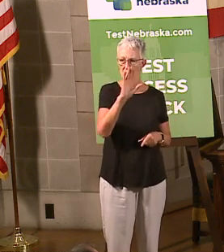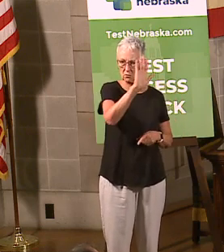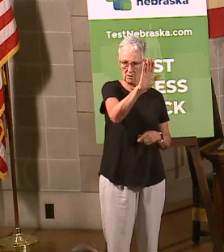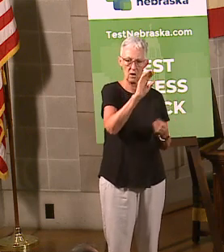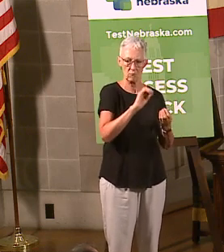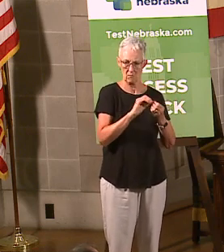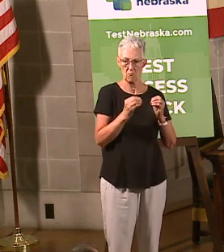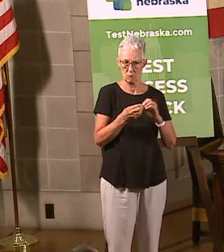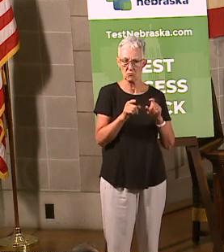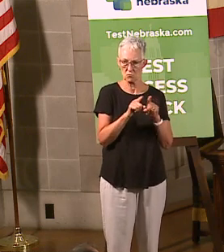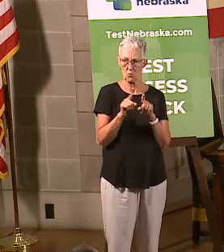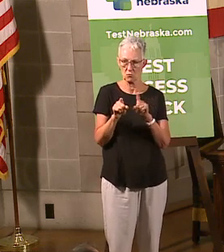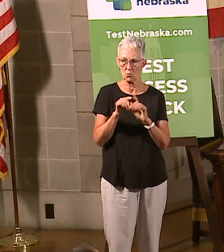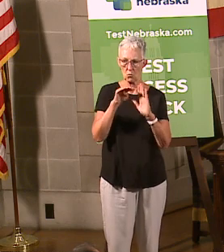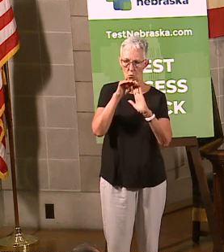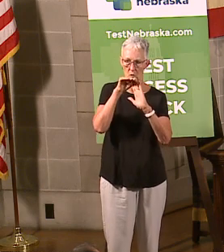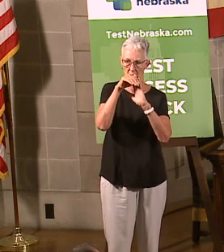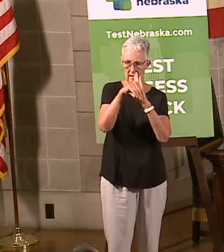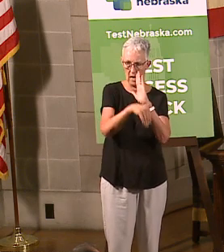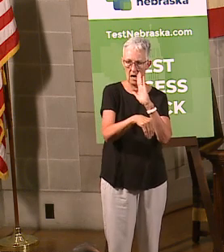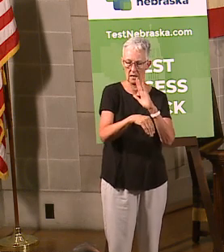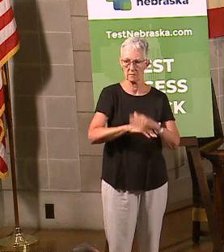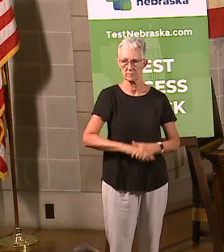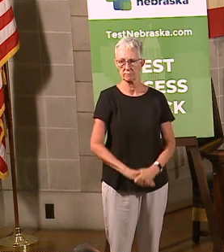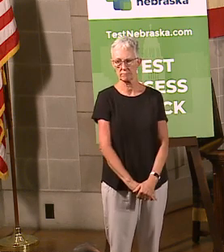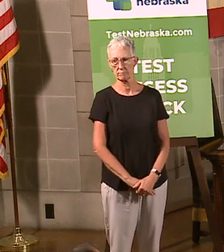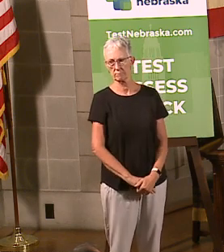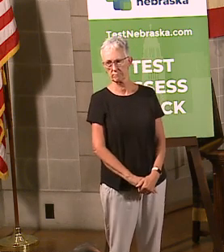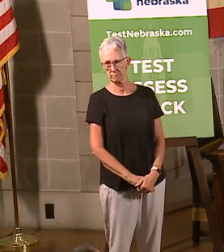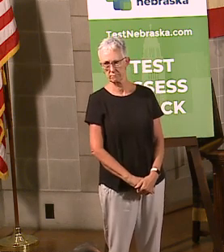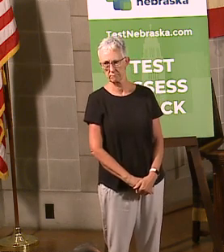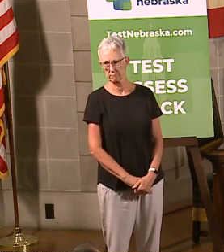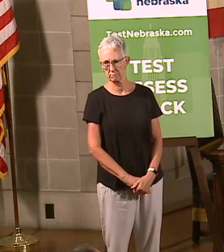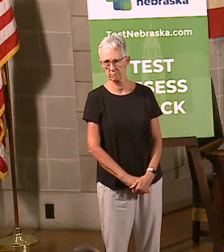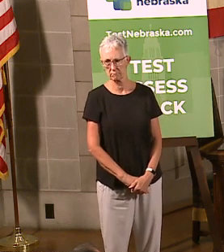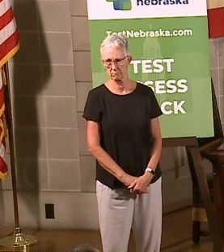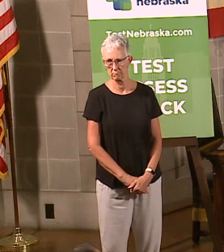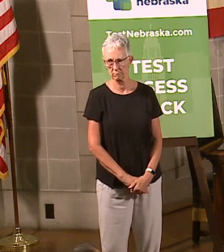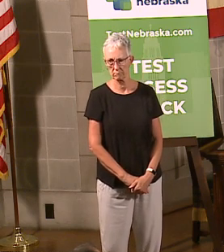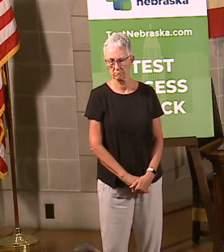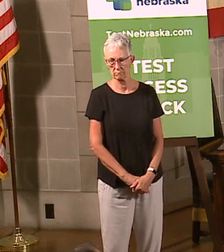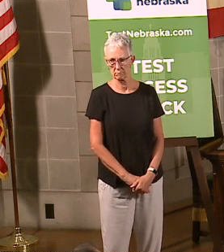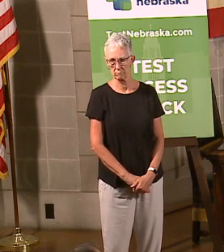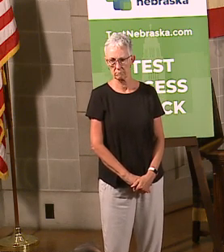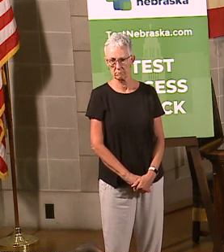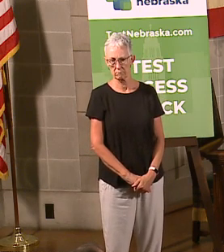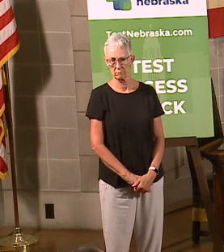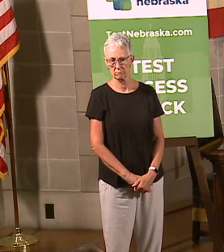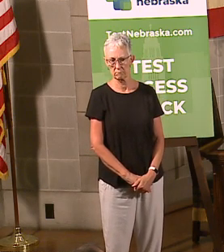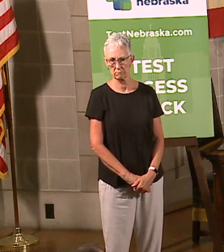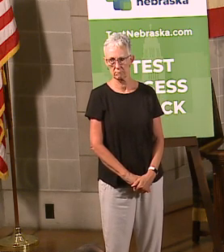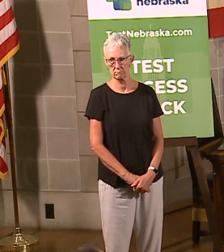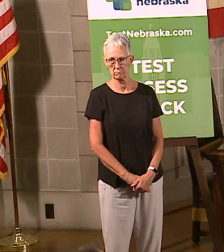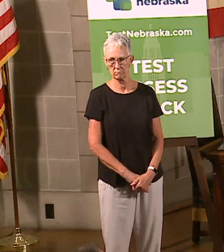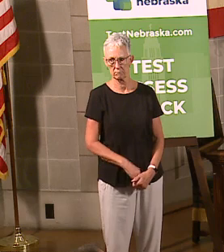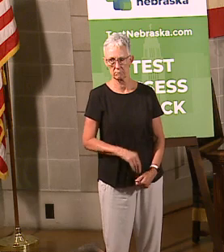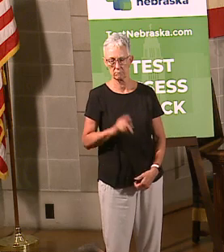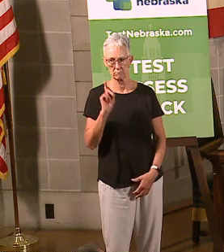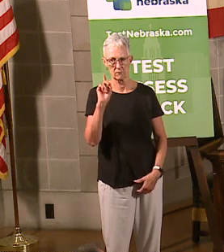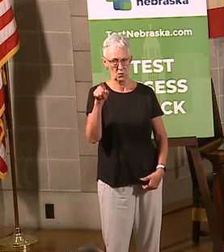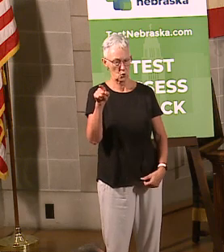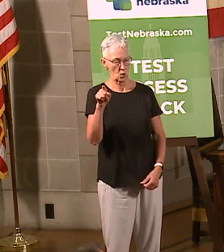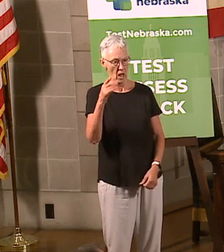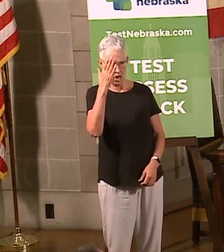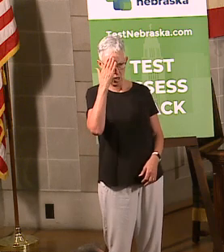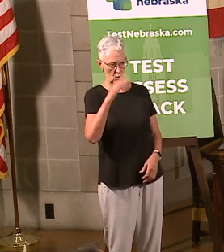swing. Yeah. I know you look at hospital data for like determining who goes in phase 2, who goes in phase 3, but have you considered